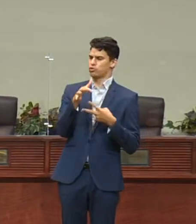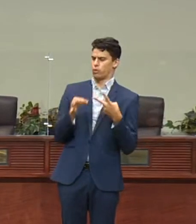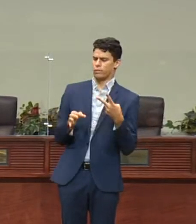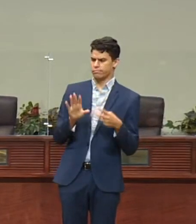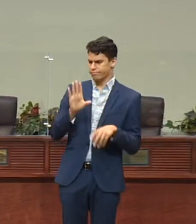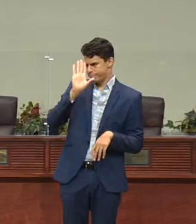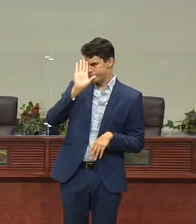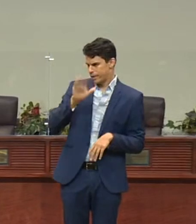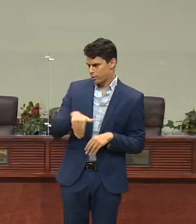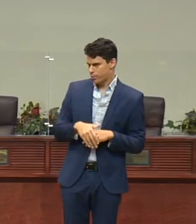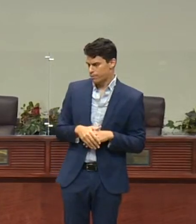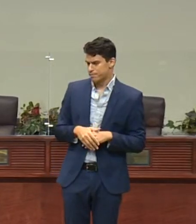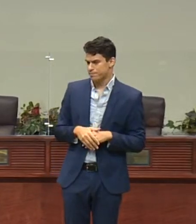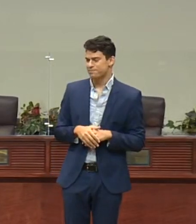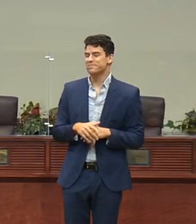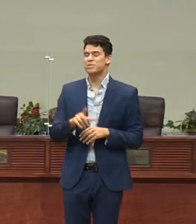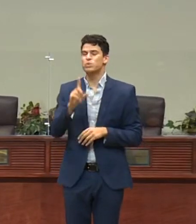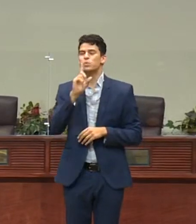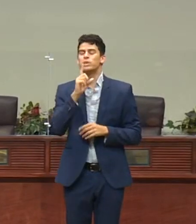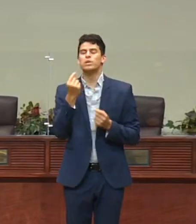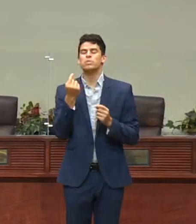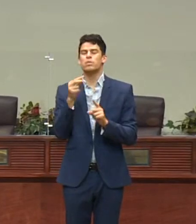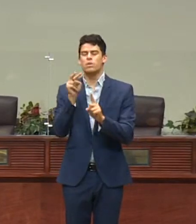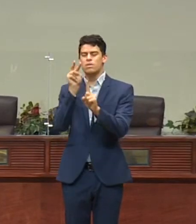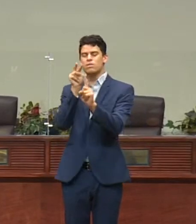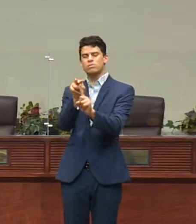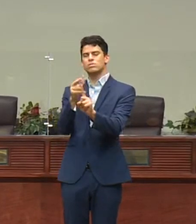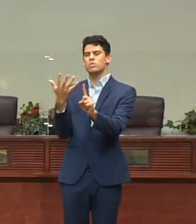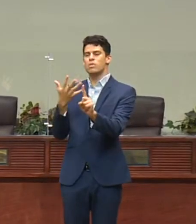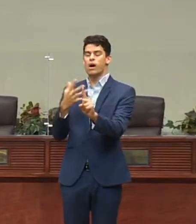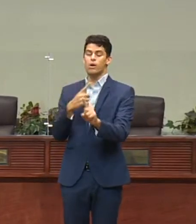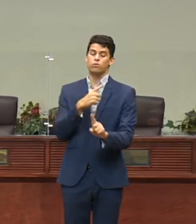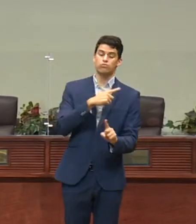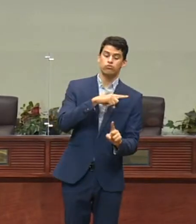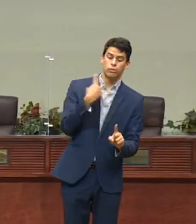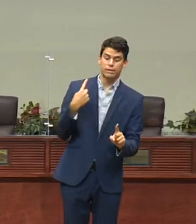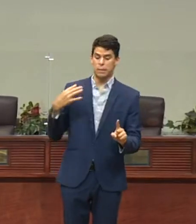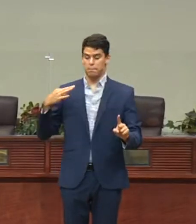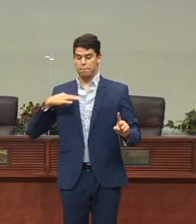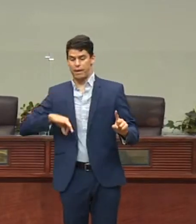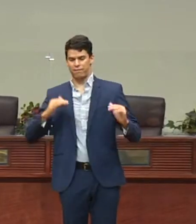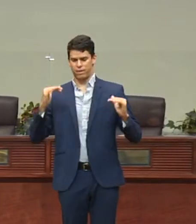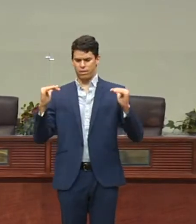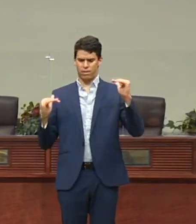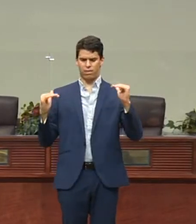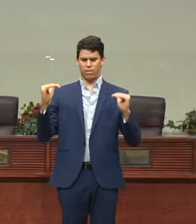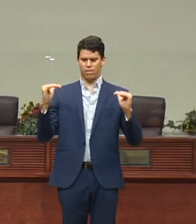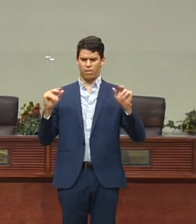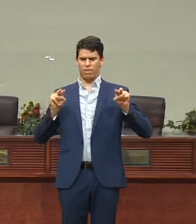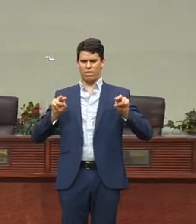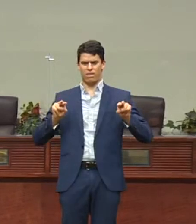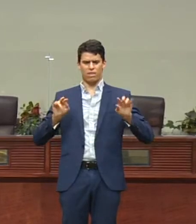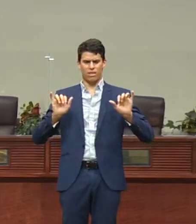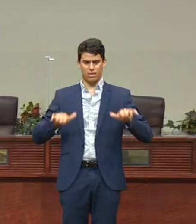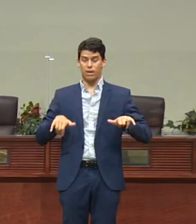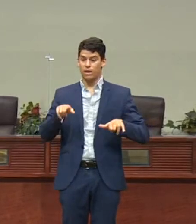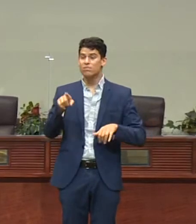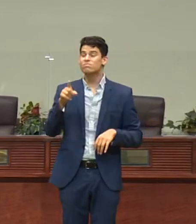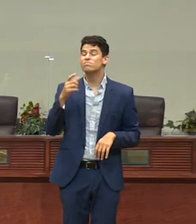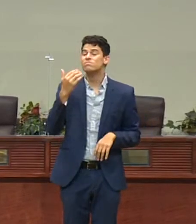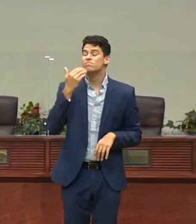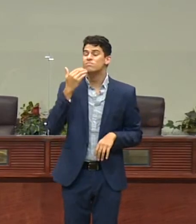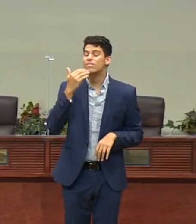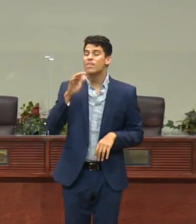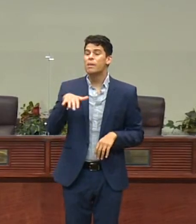most important way to think about it is this risk versus benefit ratio. And I think that a lot of people that don't get